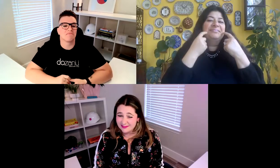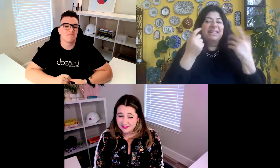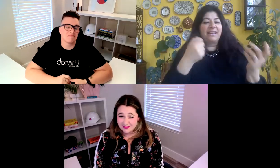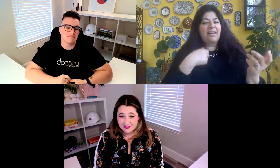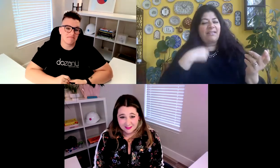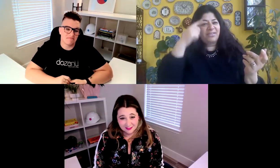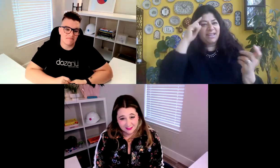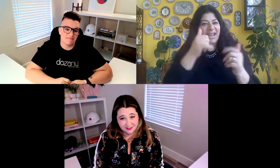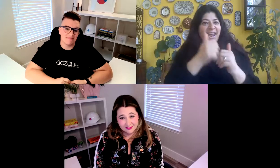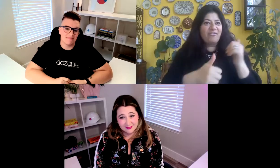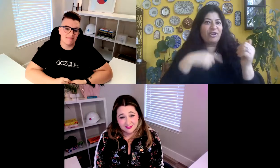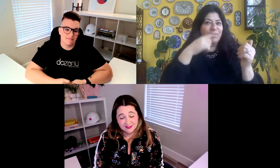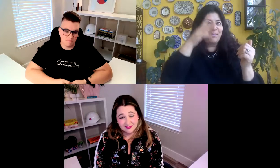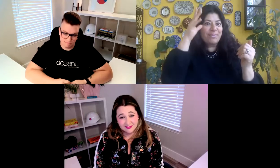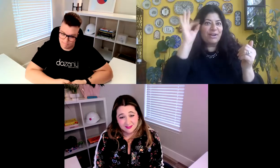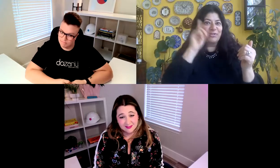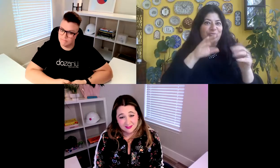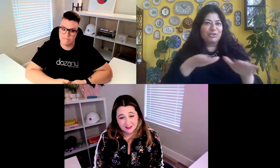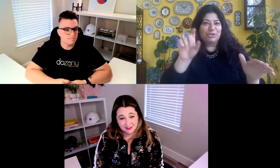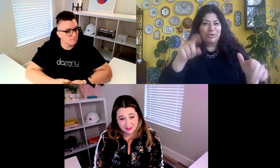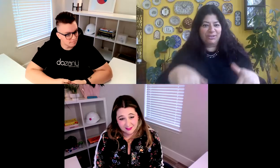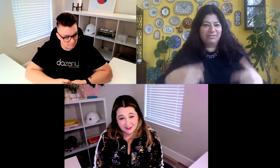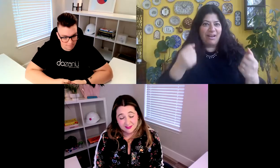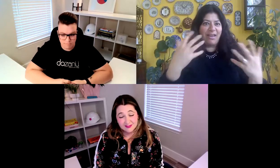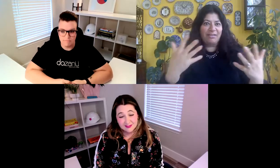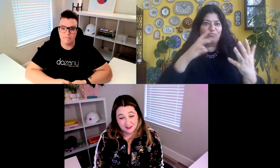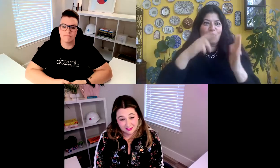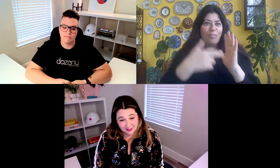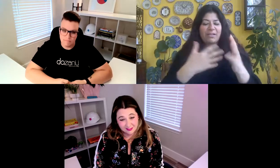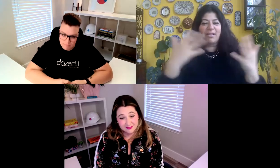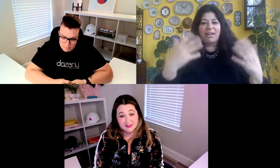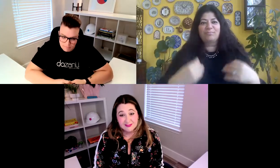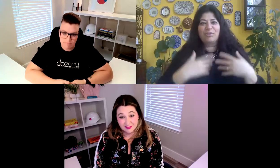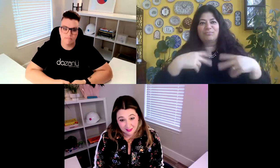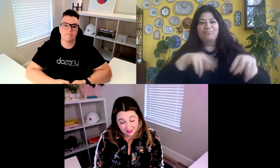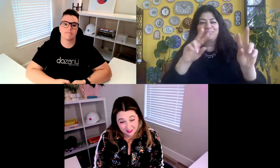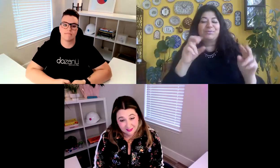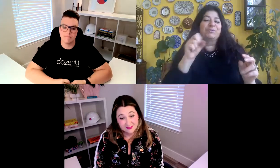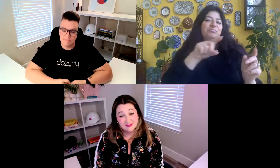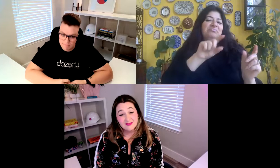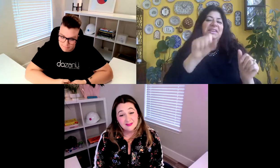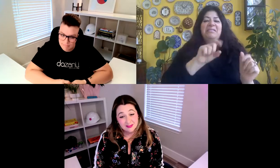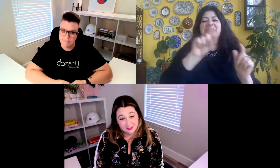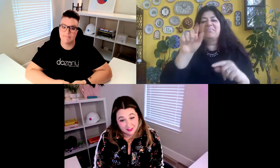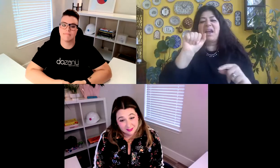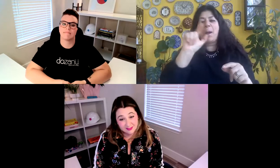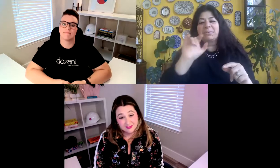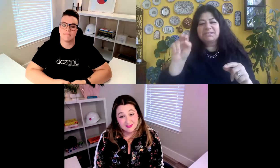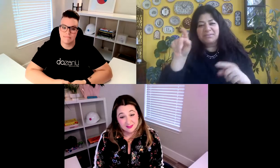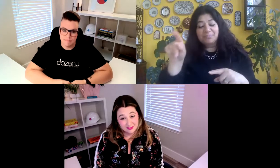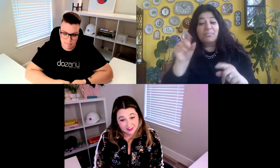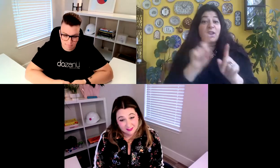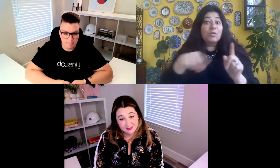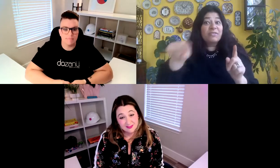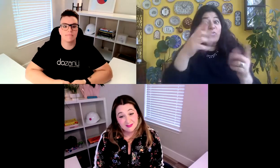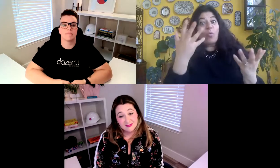So she gave him the book and he was crying. And I thought, oh my gosh, I had this realization. I never thought of the role it